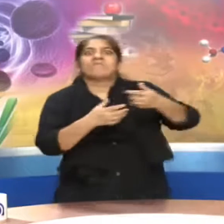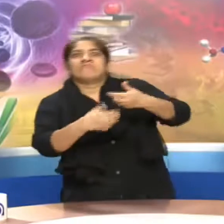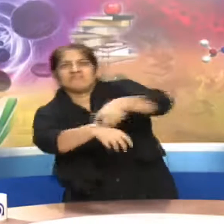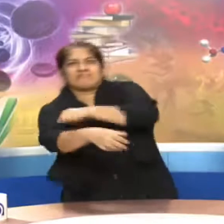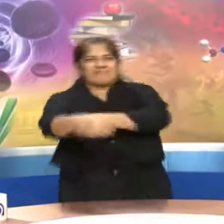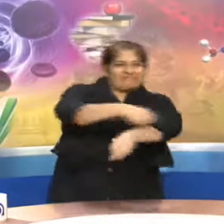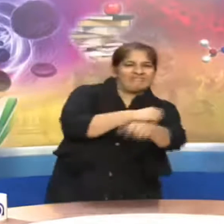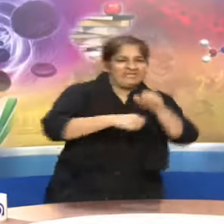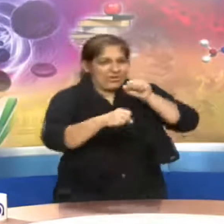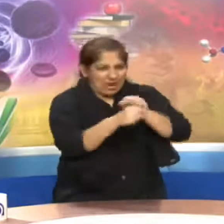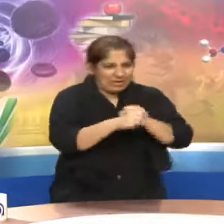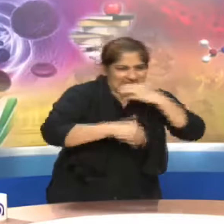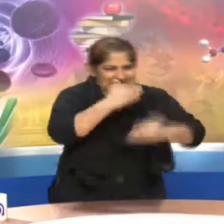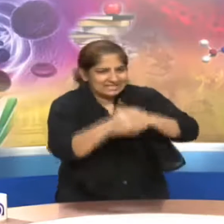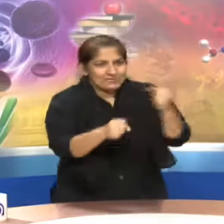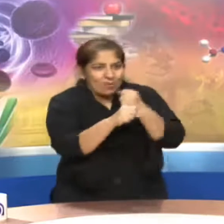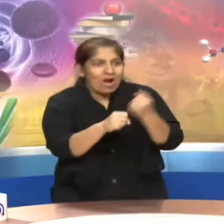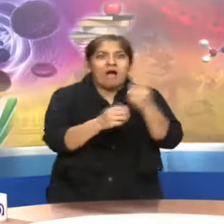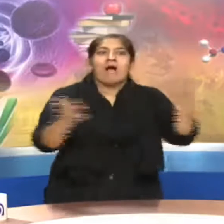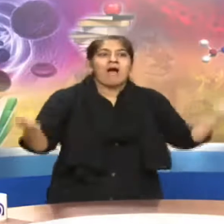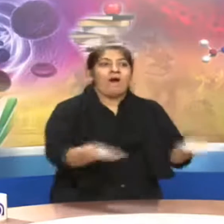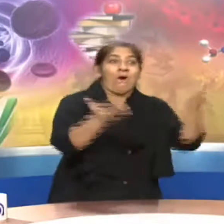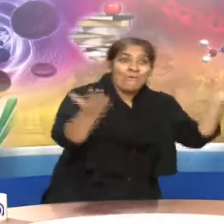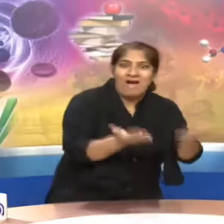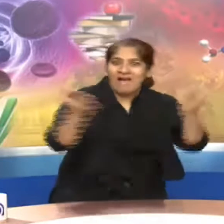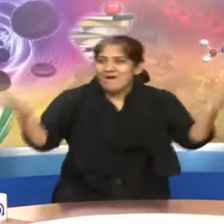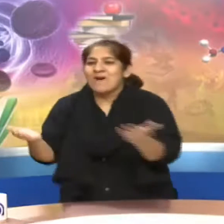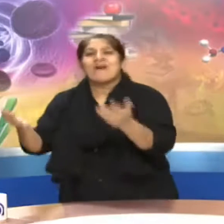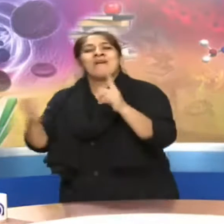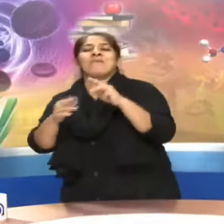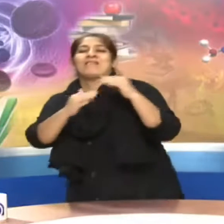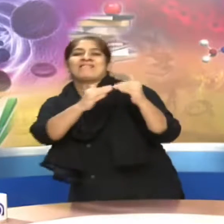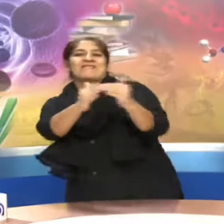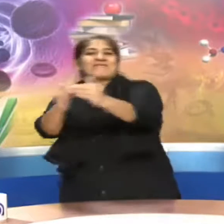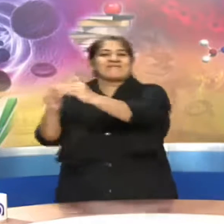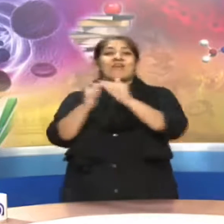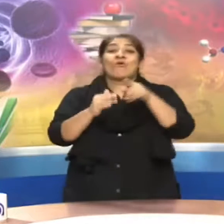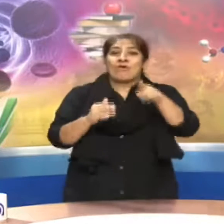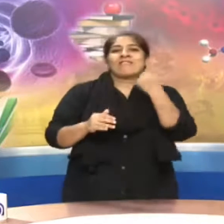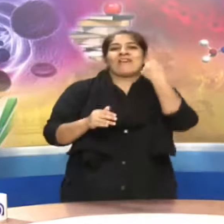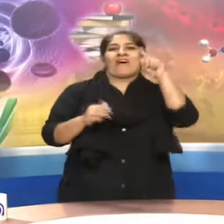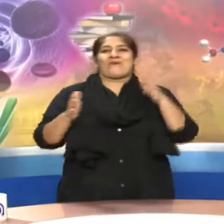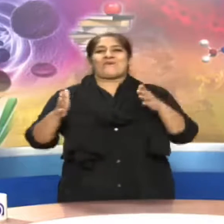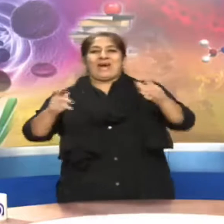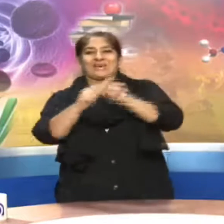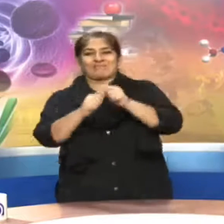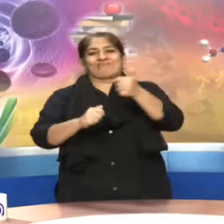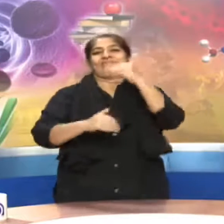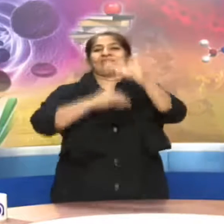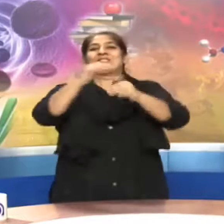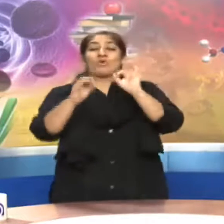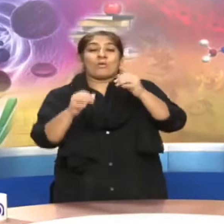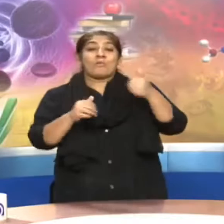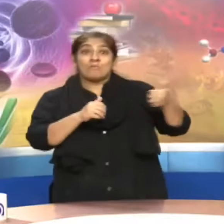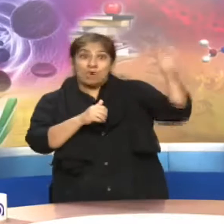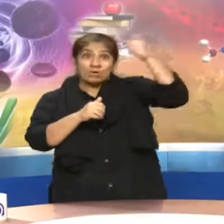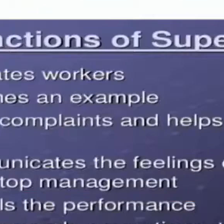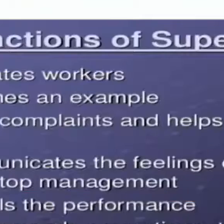and the people, when they are motivated, they can work really well. So that is a good